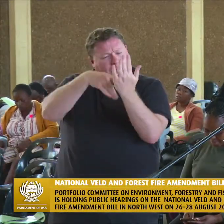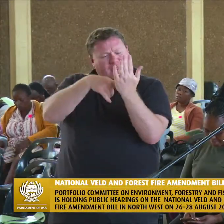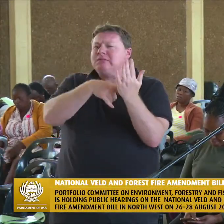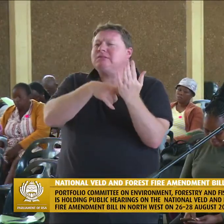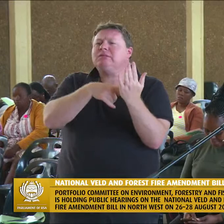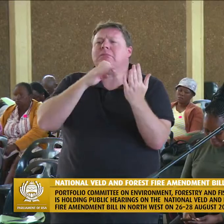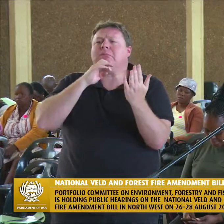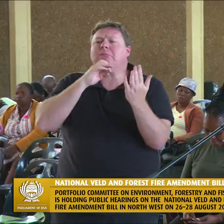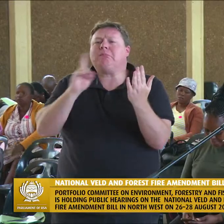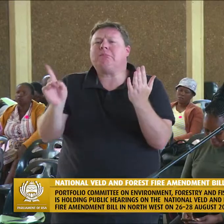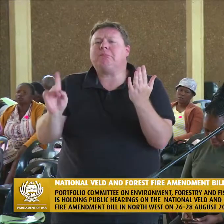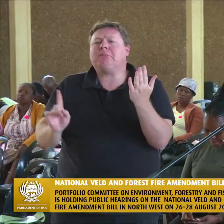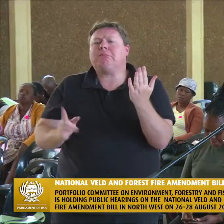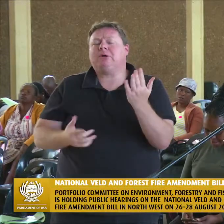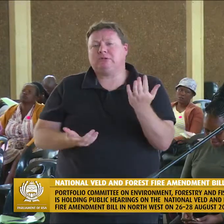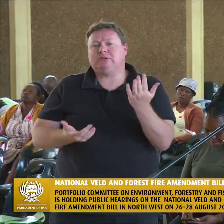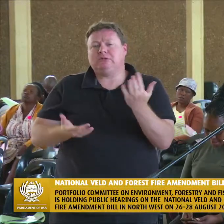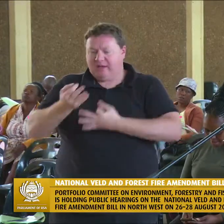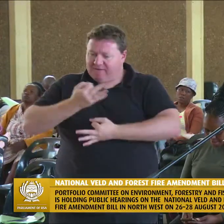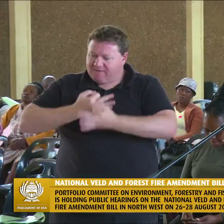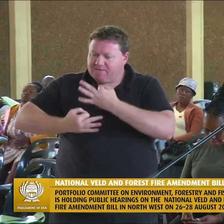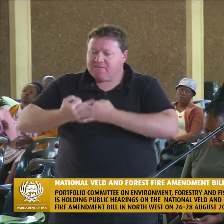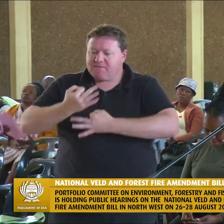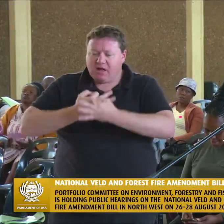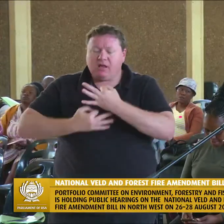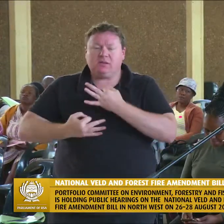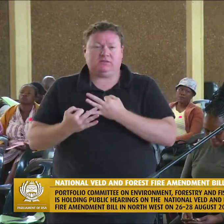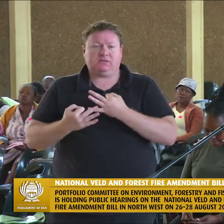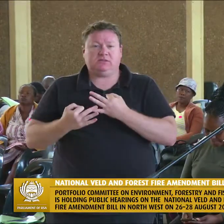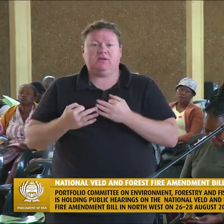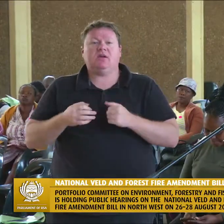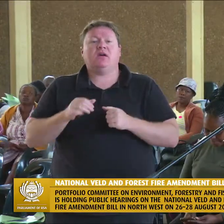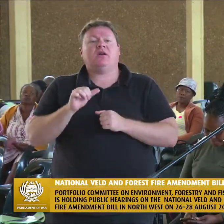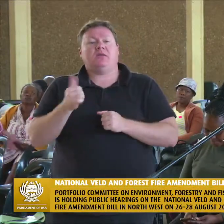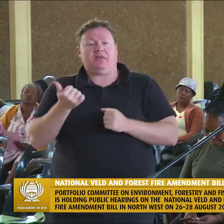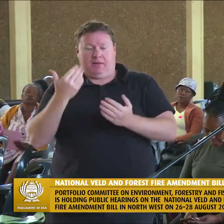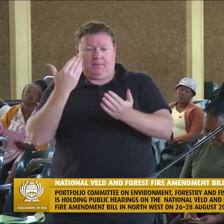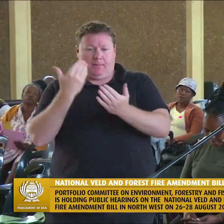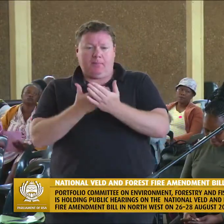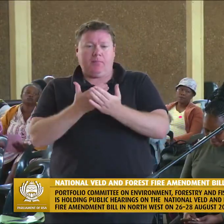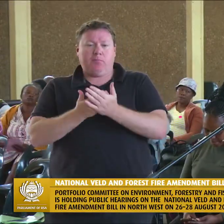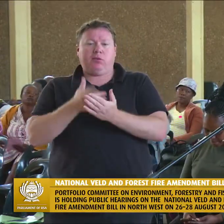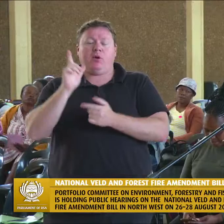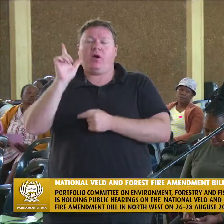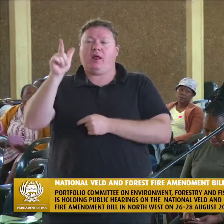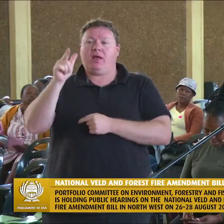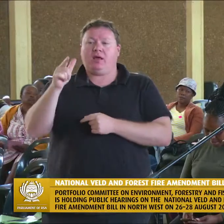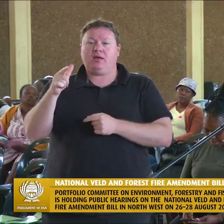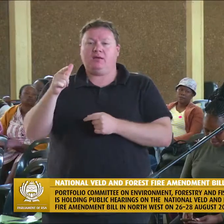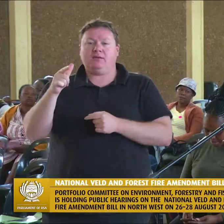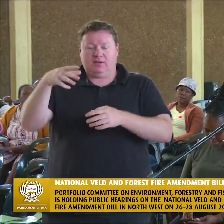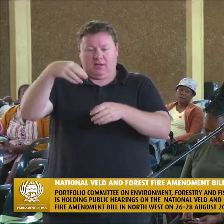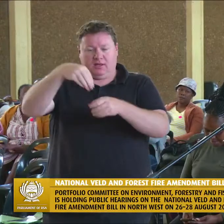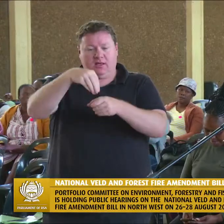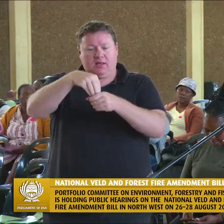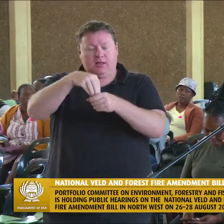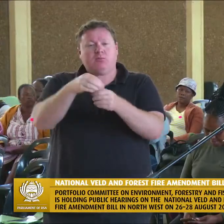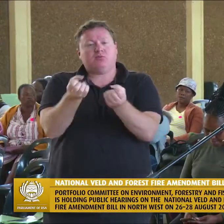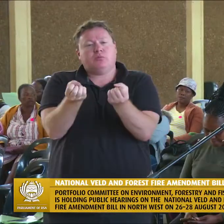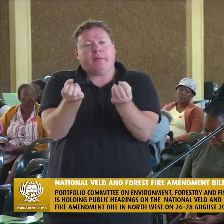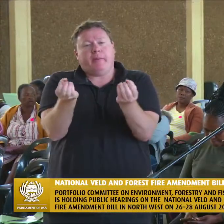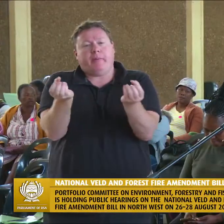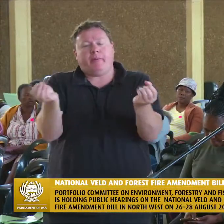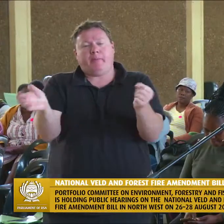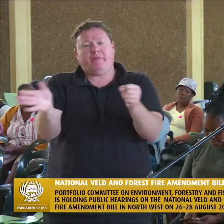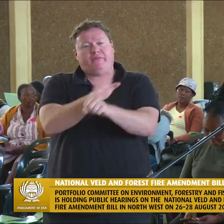give us advice and such that we can give proper and informed suggestions